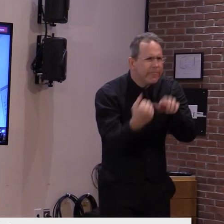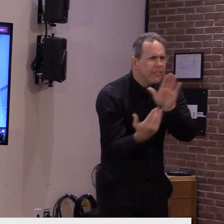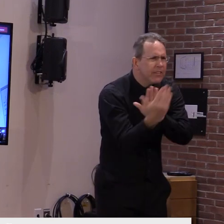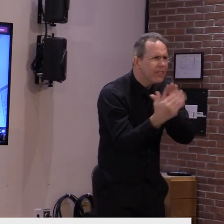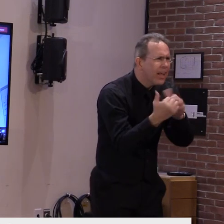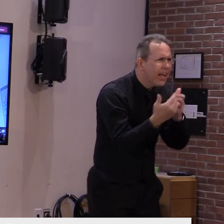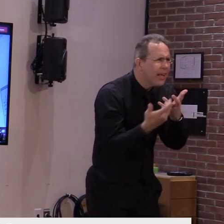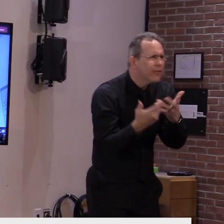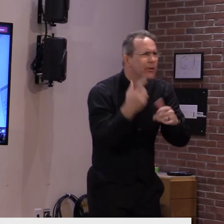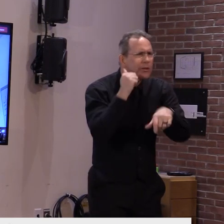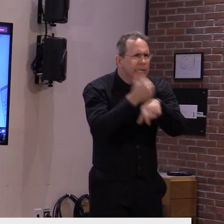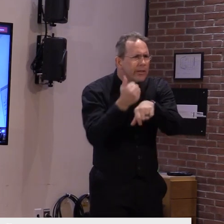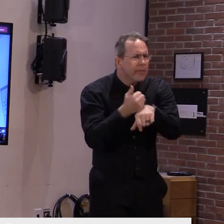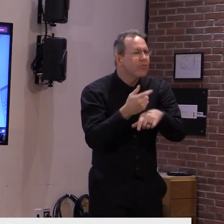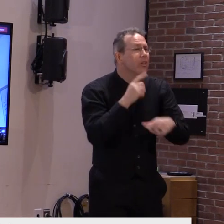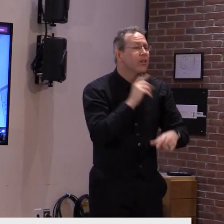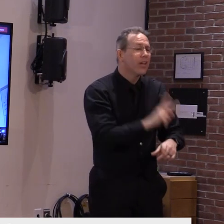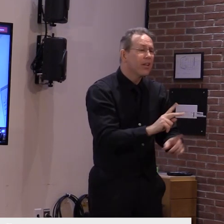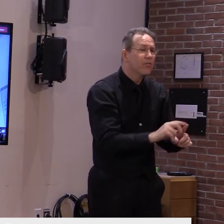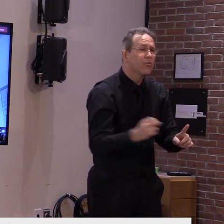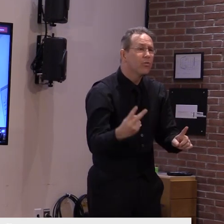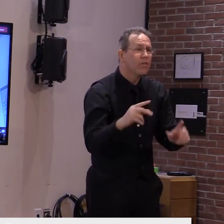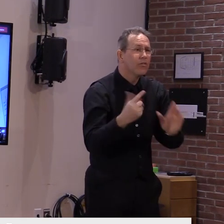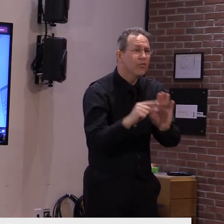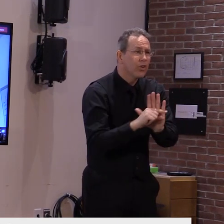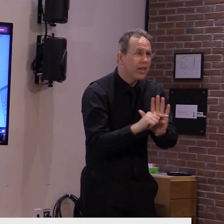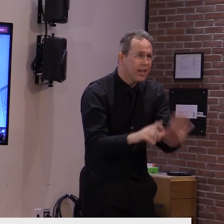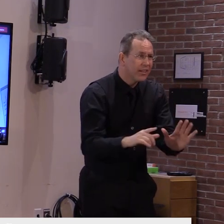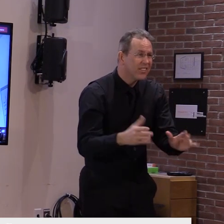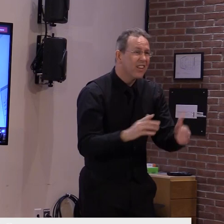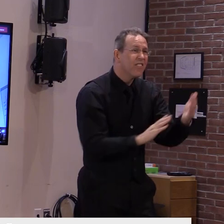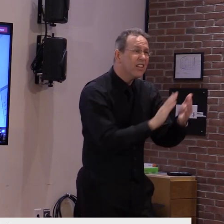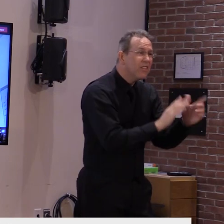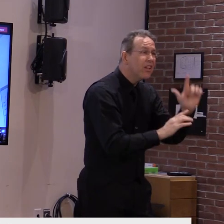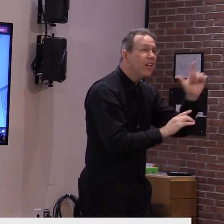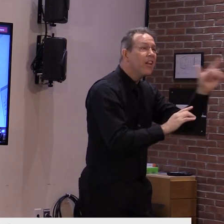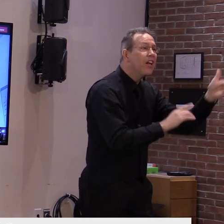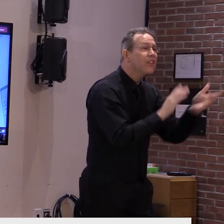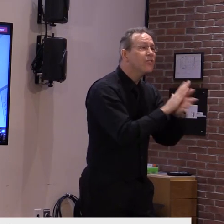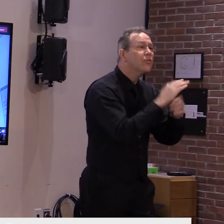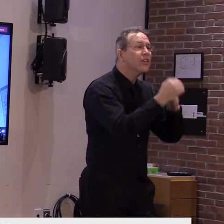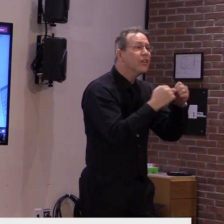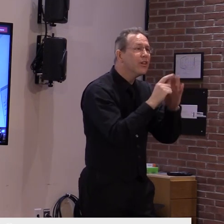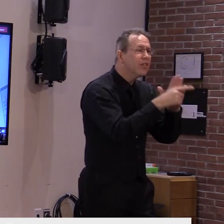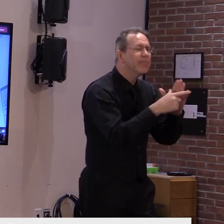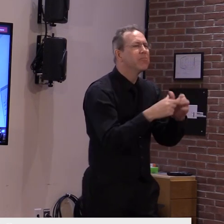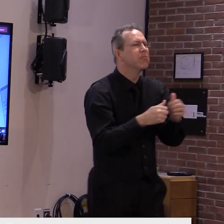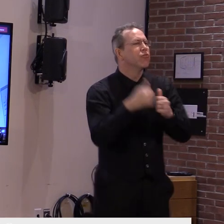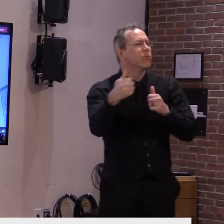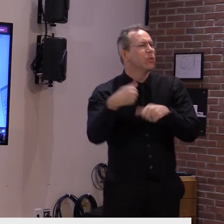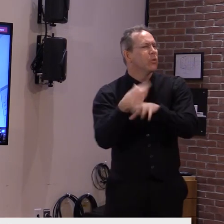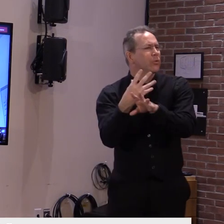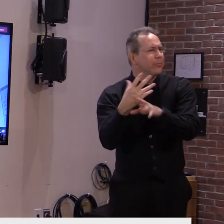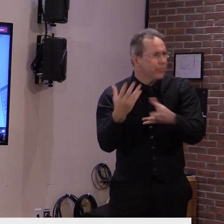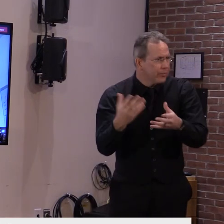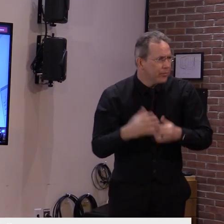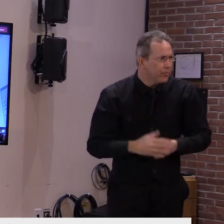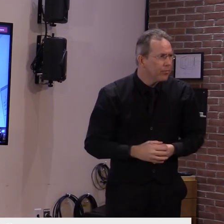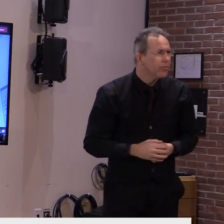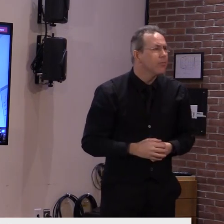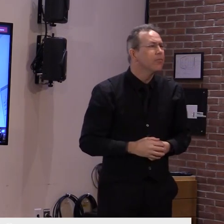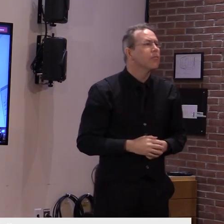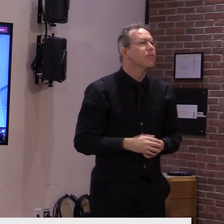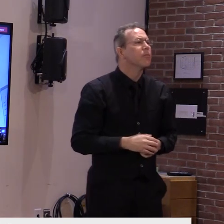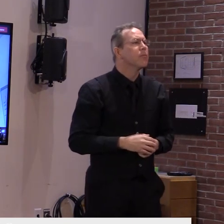students of the other grades were in hybrid for the rest of the time. Thanks to the generosity and support of Billings, they were able to move their